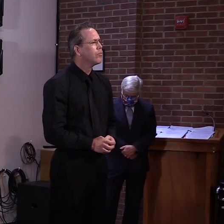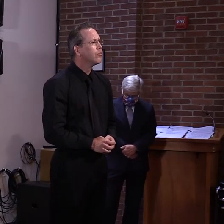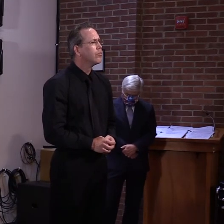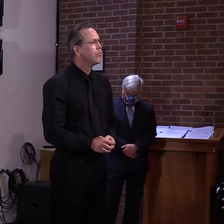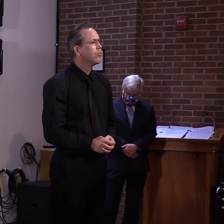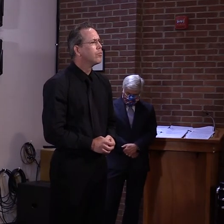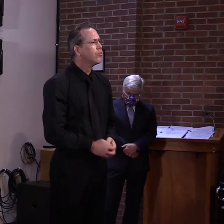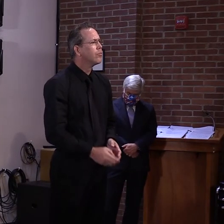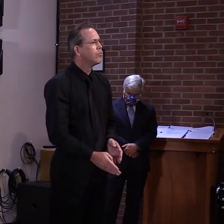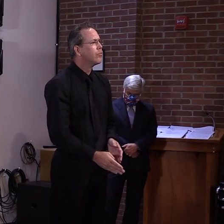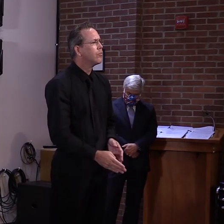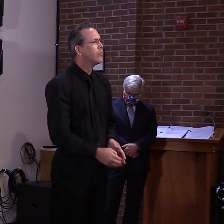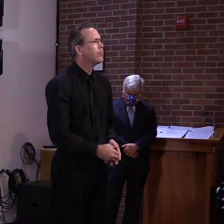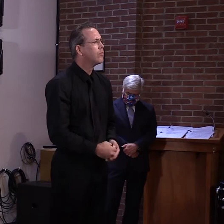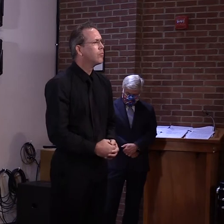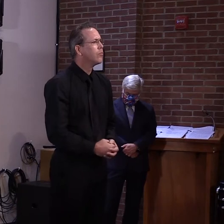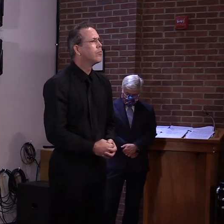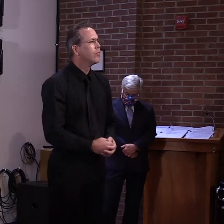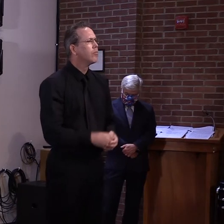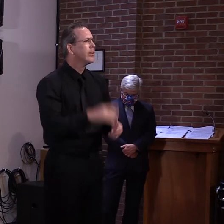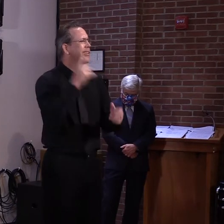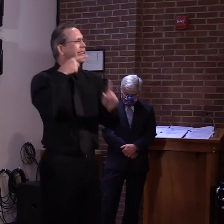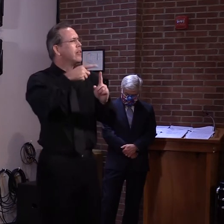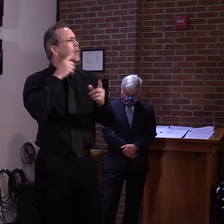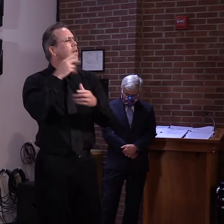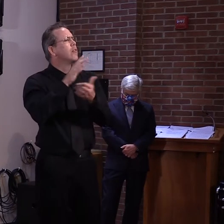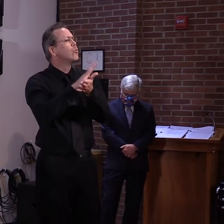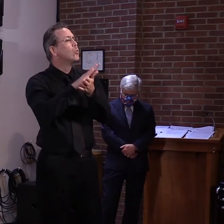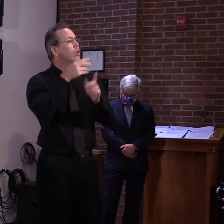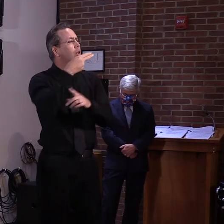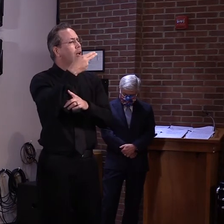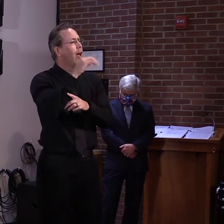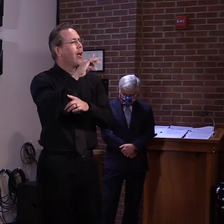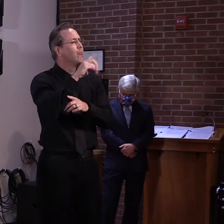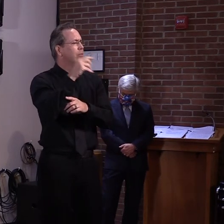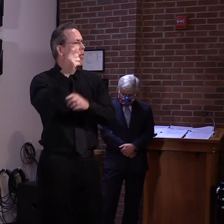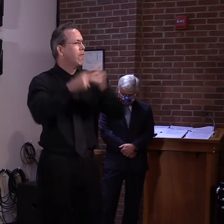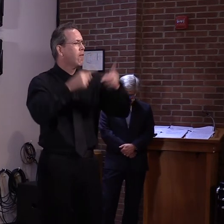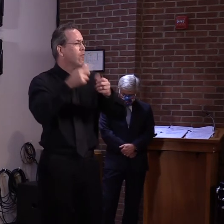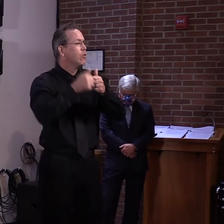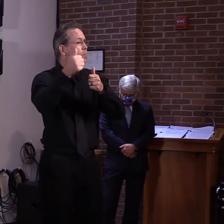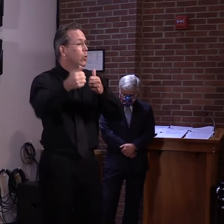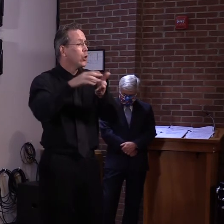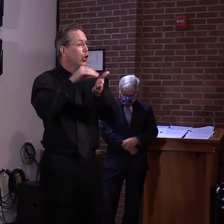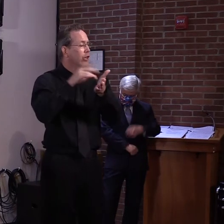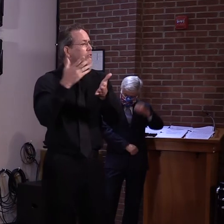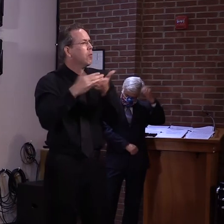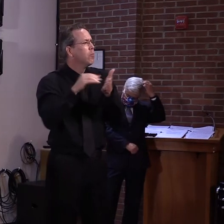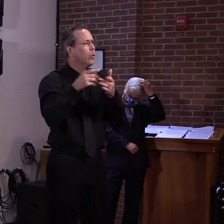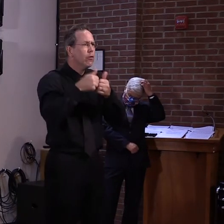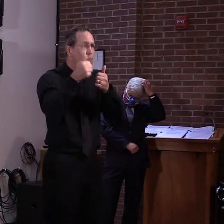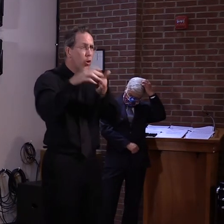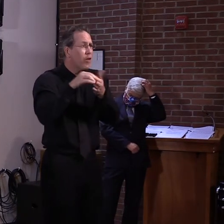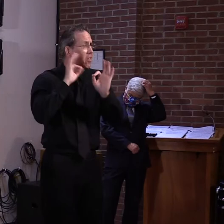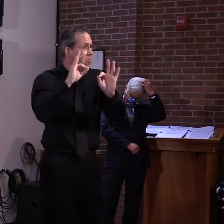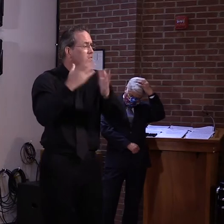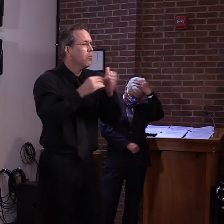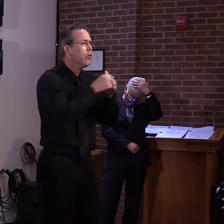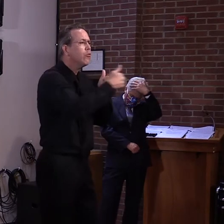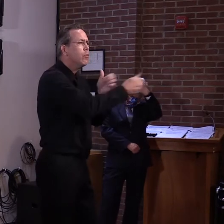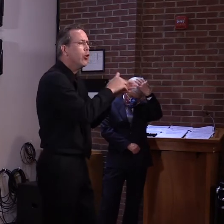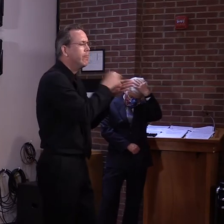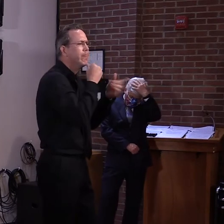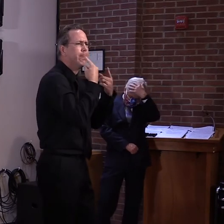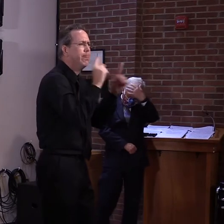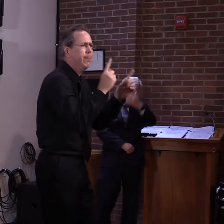as much instruction as some of their peers at another school? No, I don't think it's worrisome per se. I think, you know, the idea of hybrid instruction implies a lot of different things. And certainly, I think what you're pointing